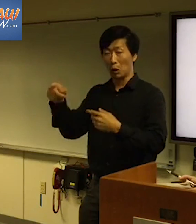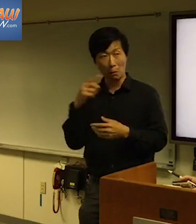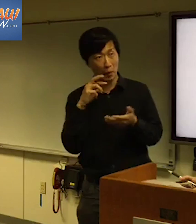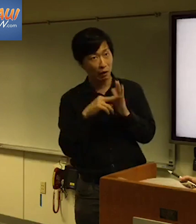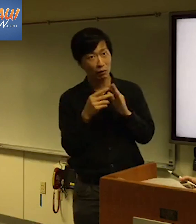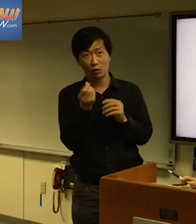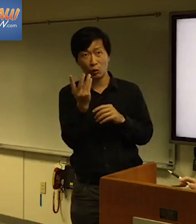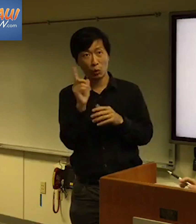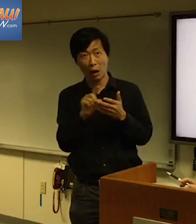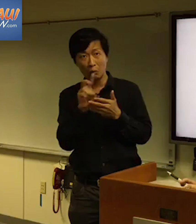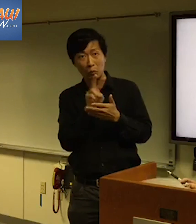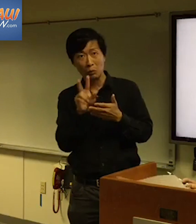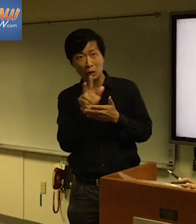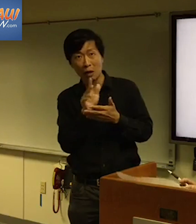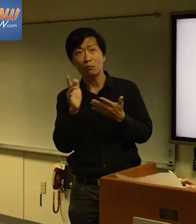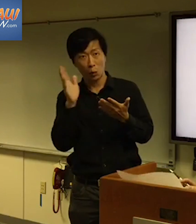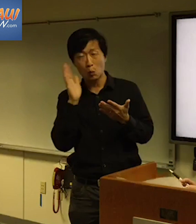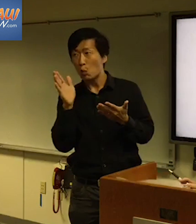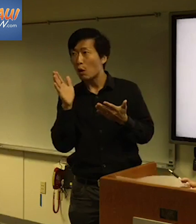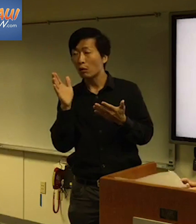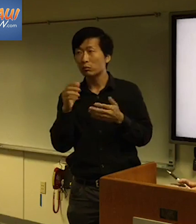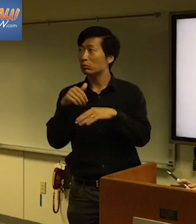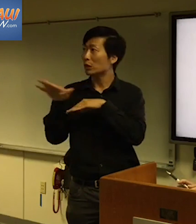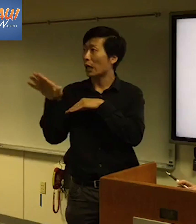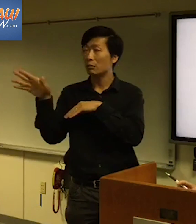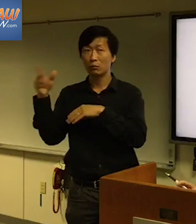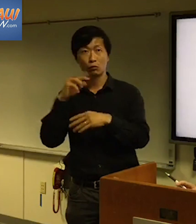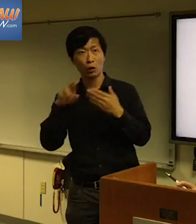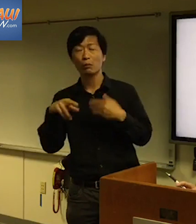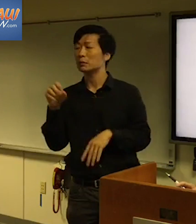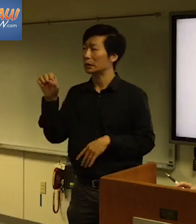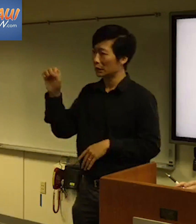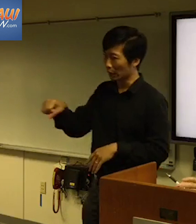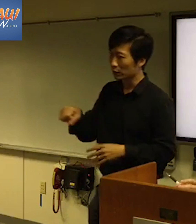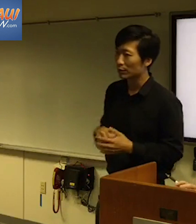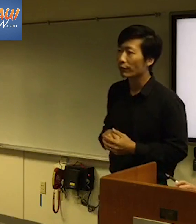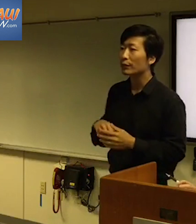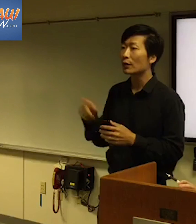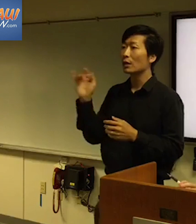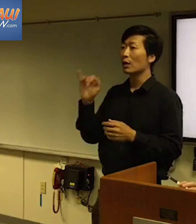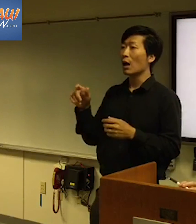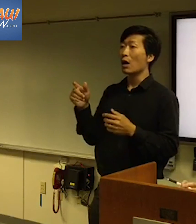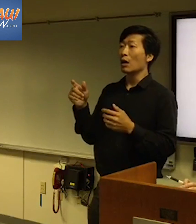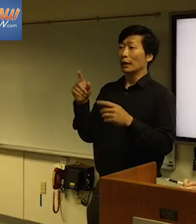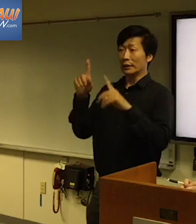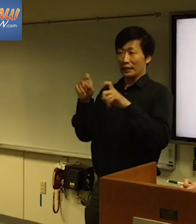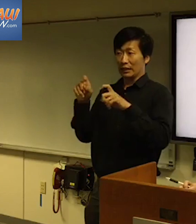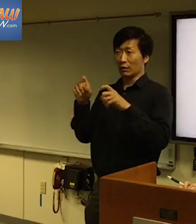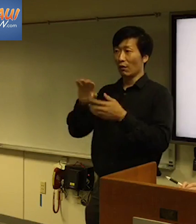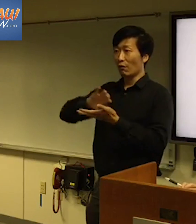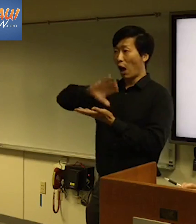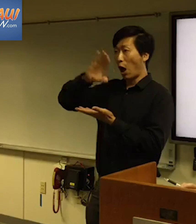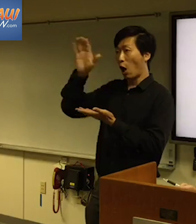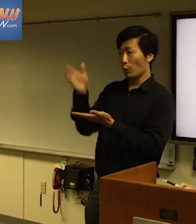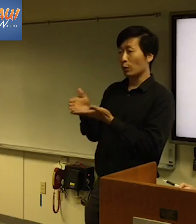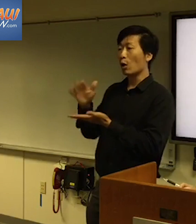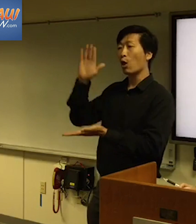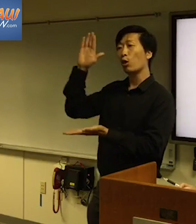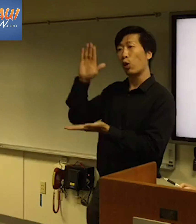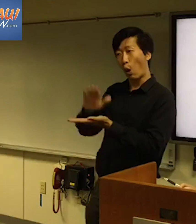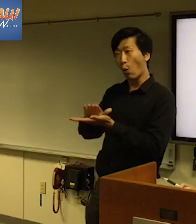question. Travel requirements are in place for testing. Now that we know that virus is circulating in